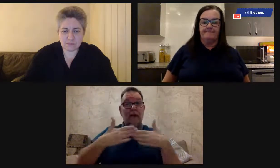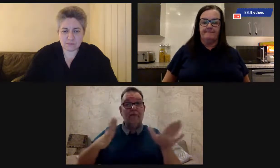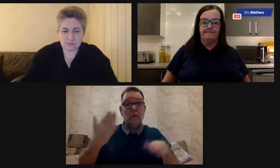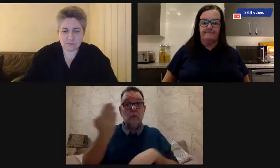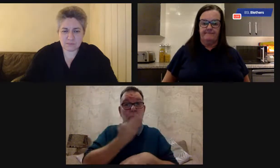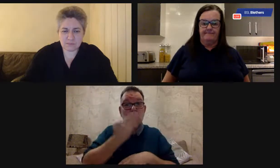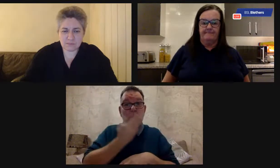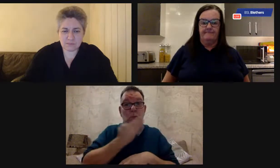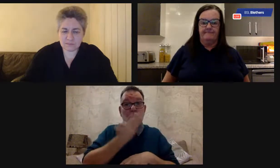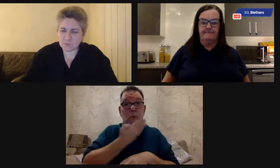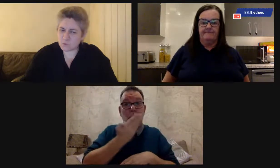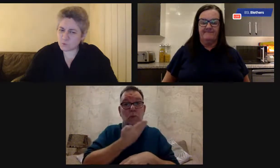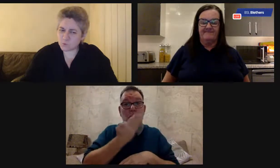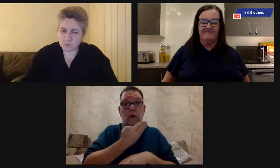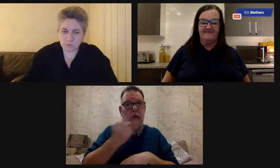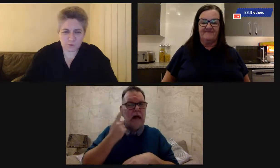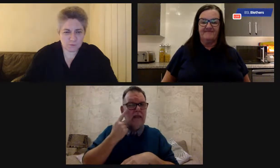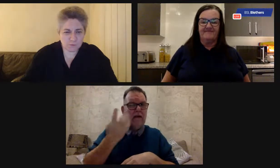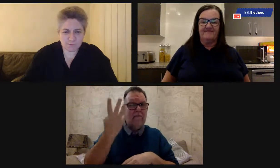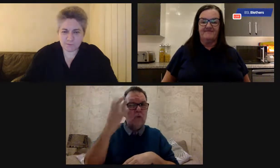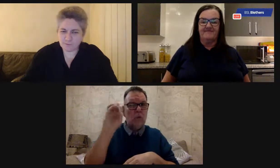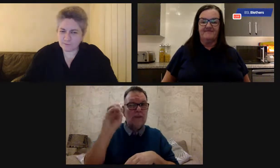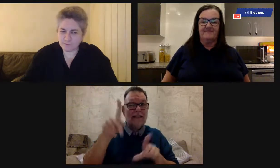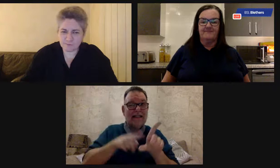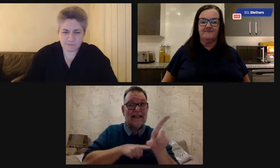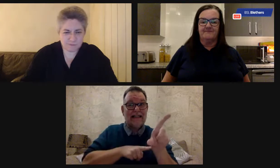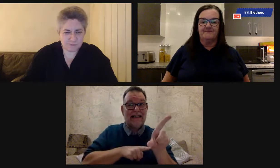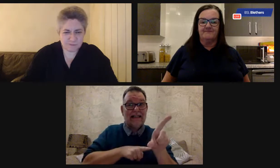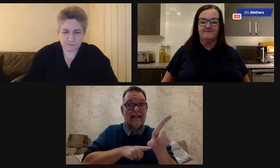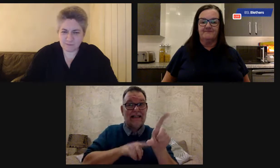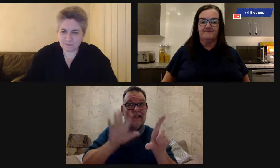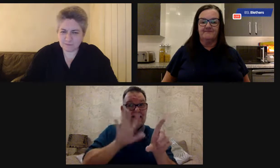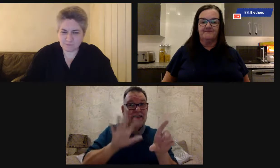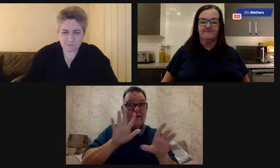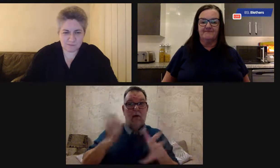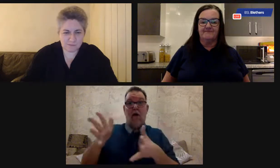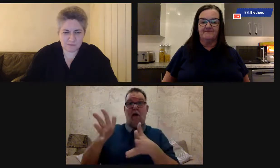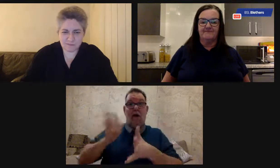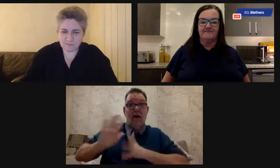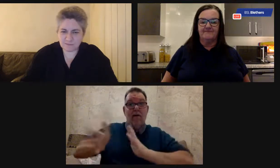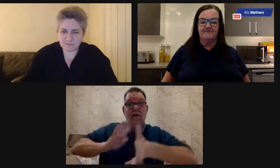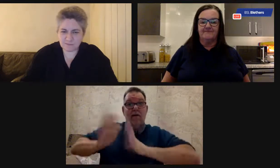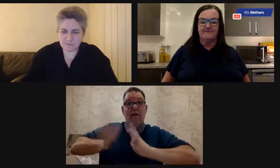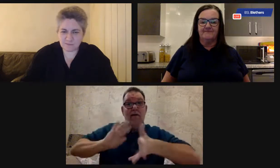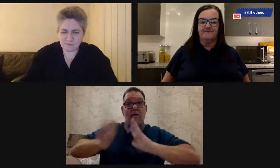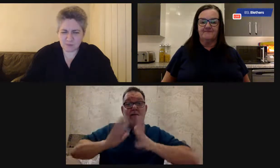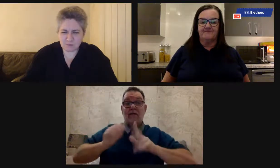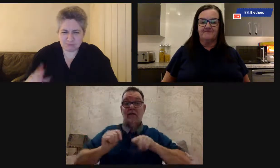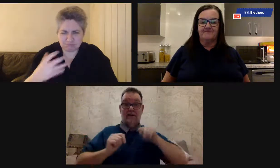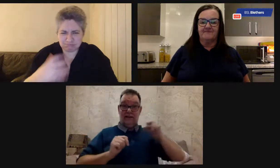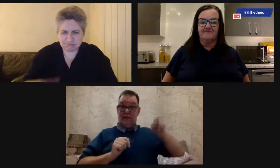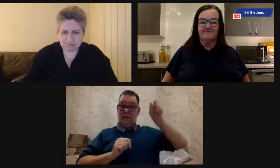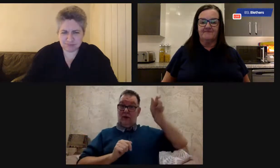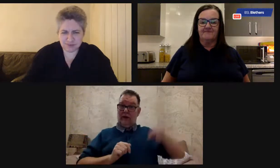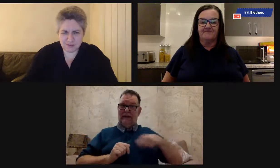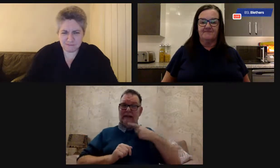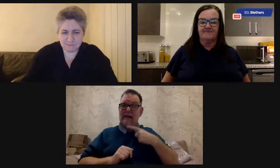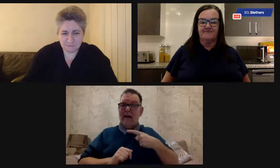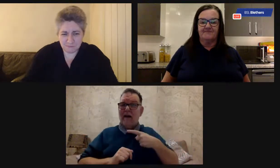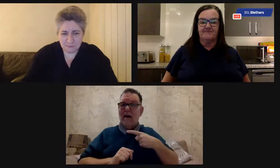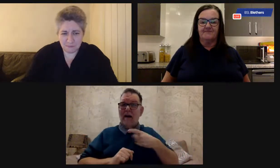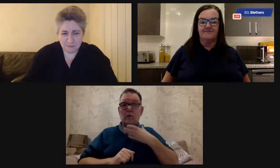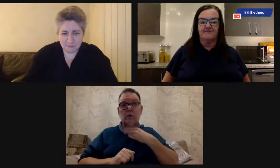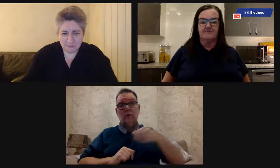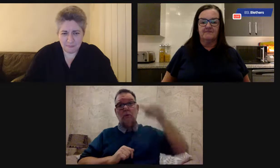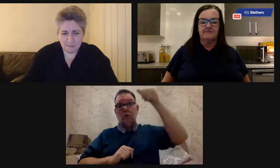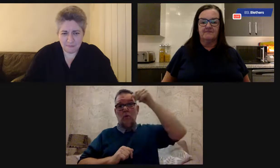someone they had not seen from leaving school. 40 years they hadn't seen each other and bumped into each